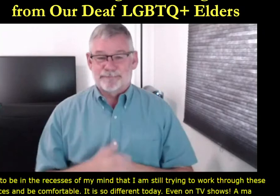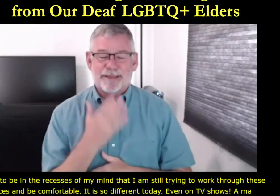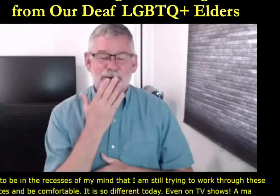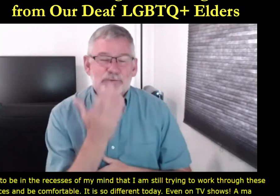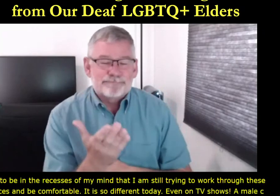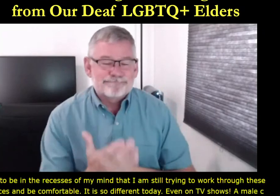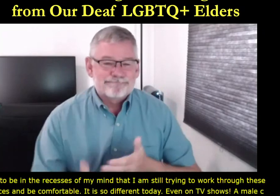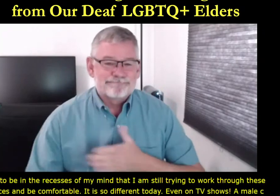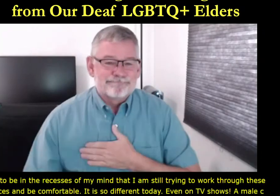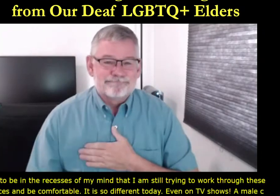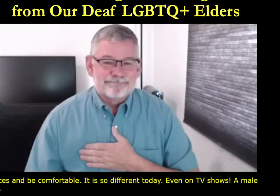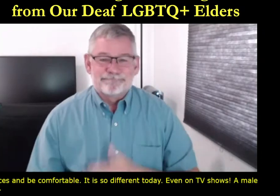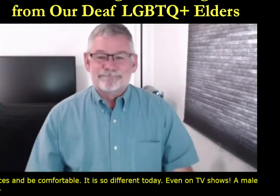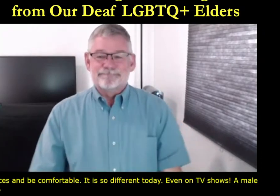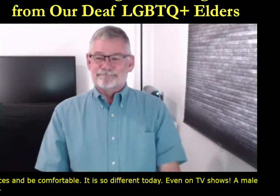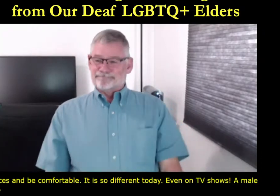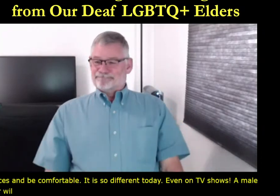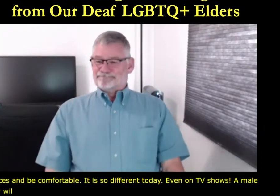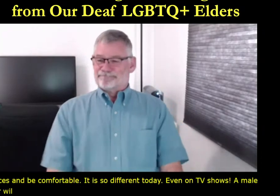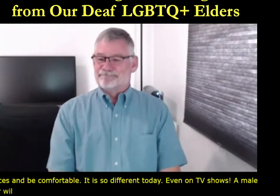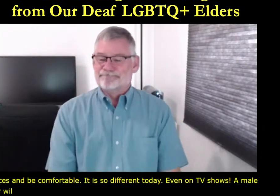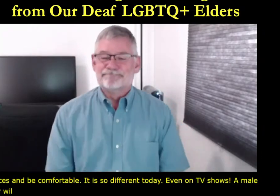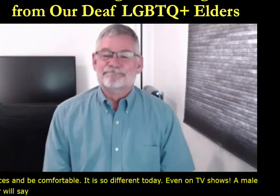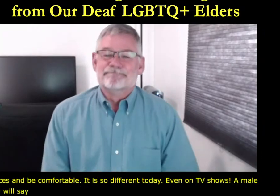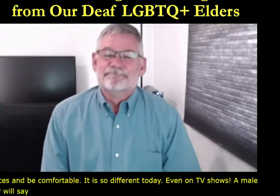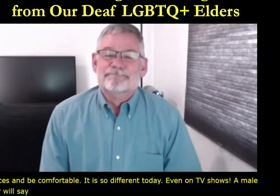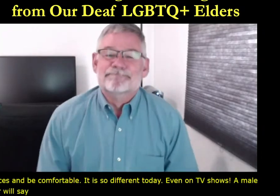so that's been my experience thank you for letting me share that with you jerry